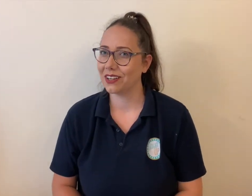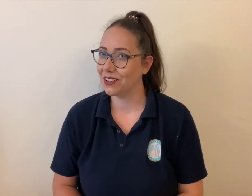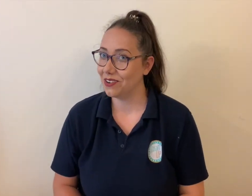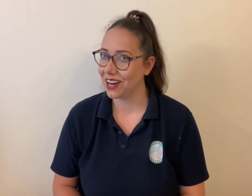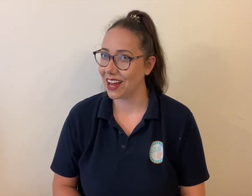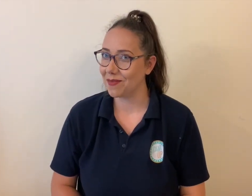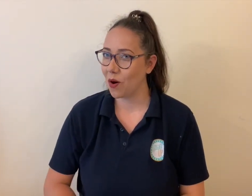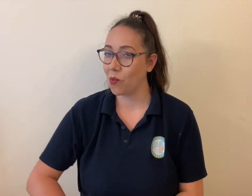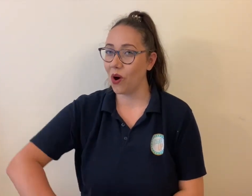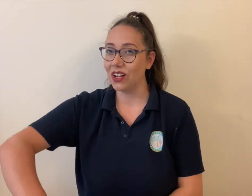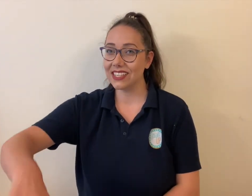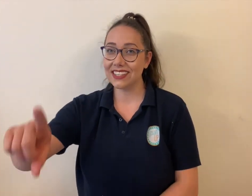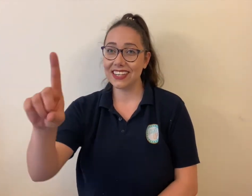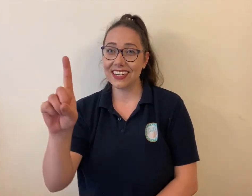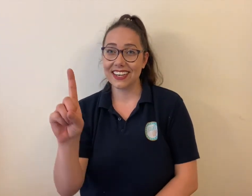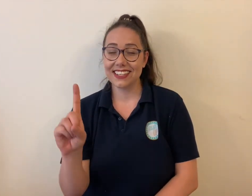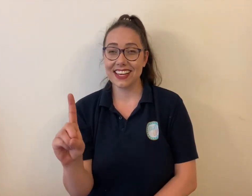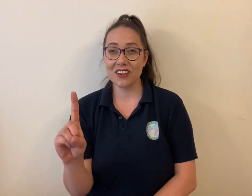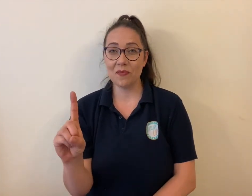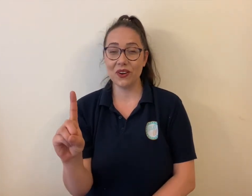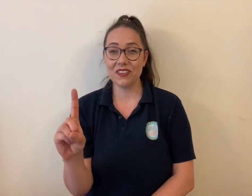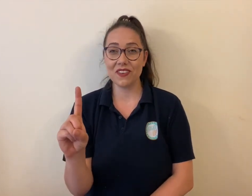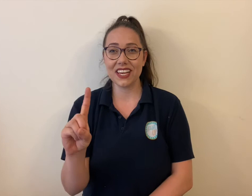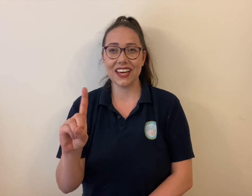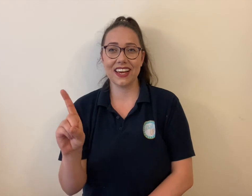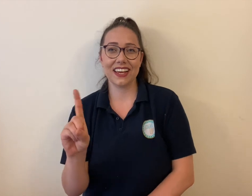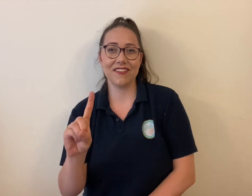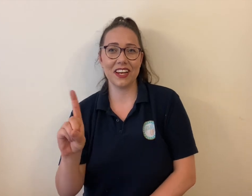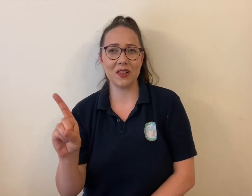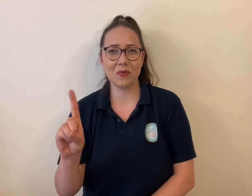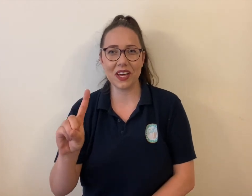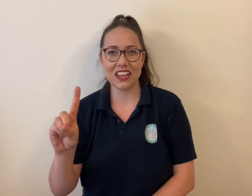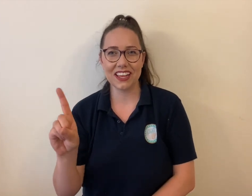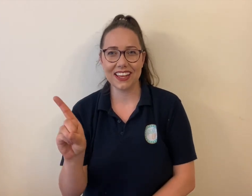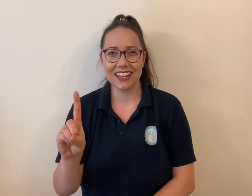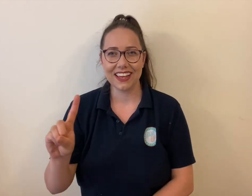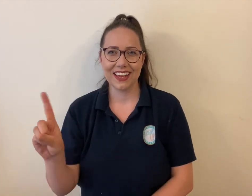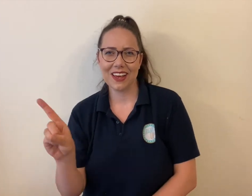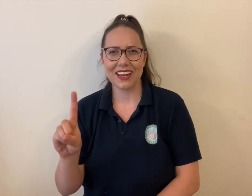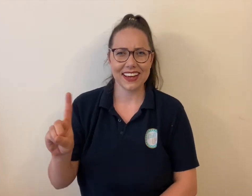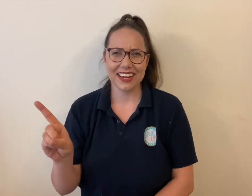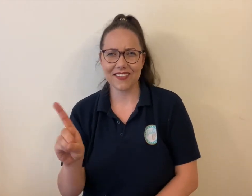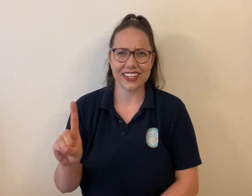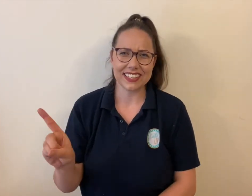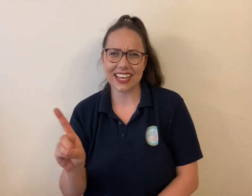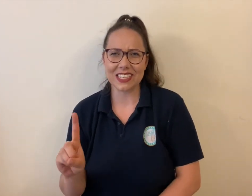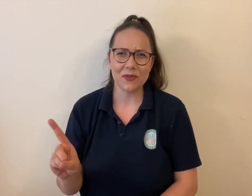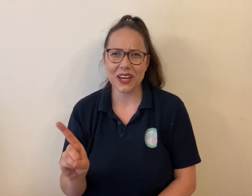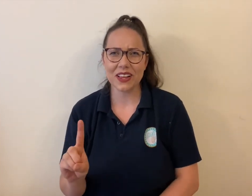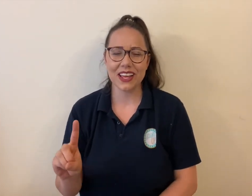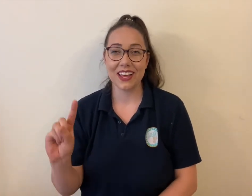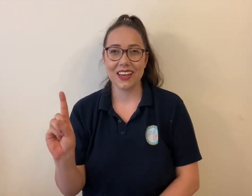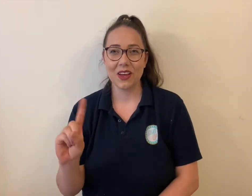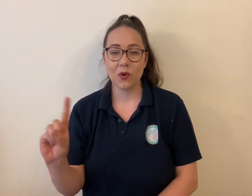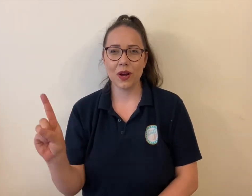your name, take your pointer finger and give it a little wiggle. Give it a little sassy wiggle.